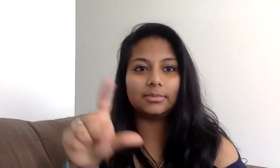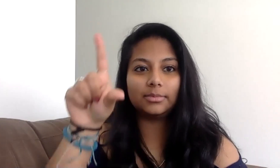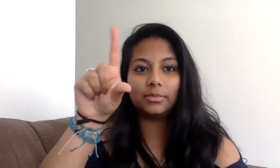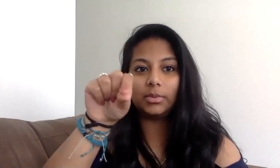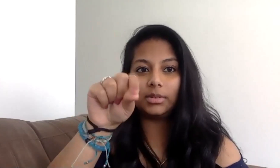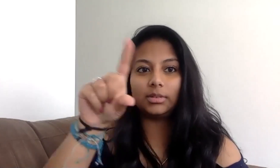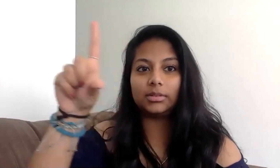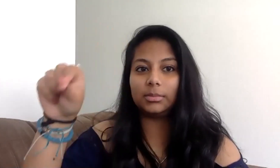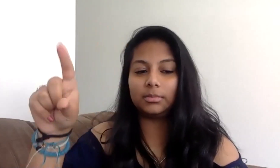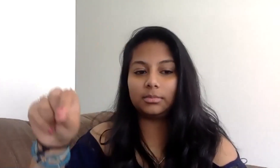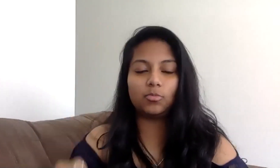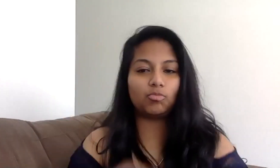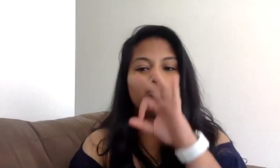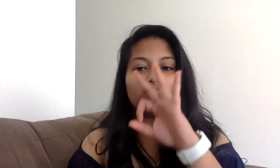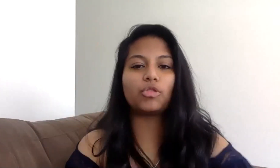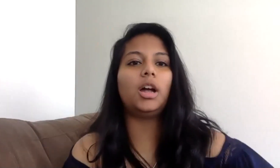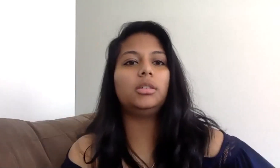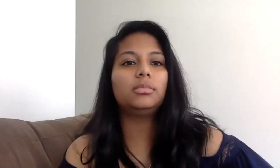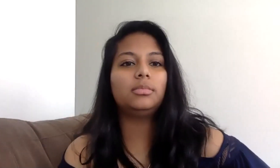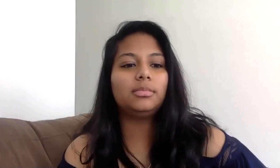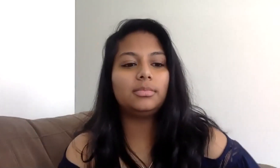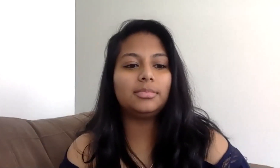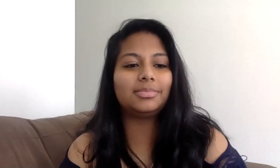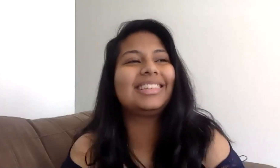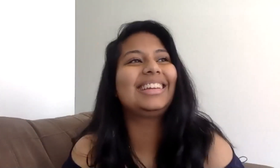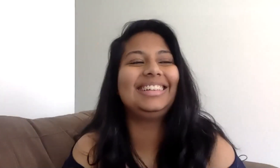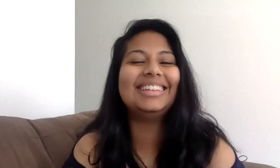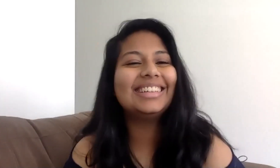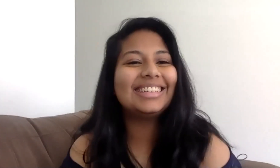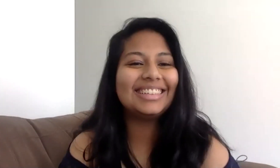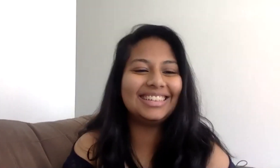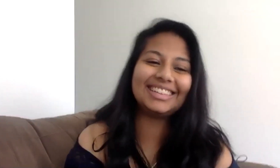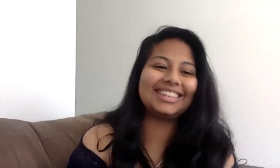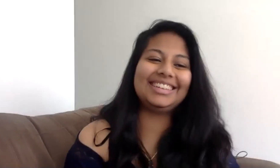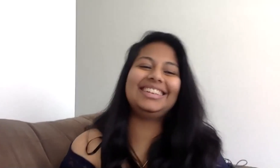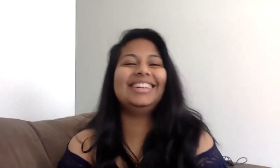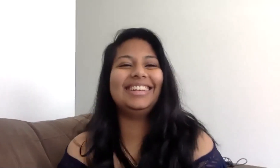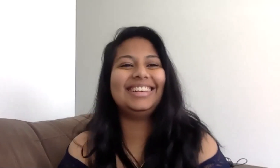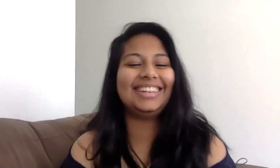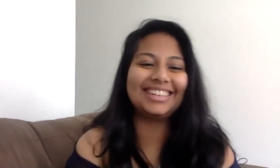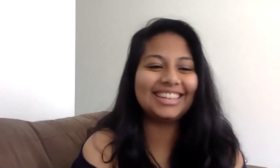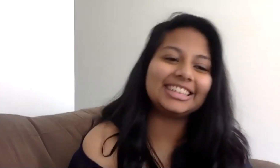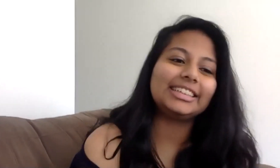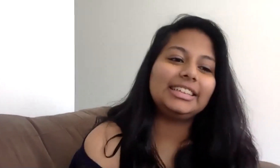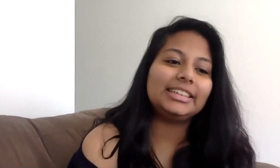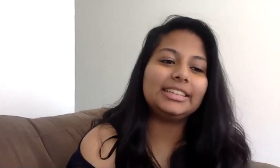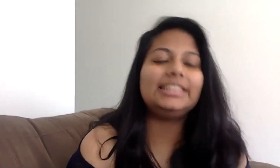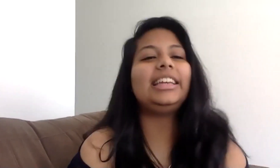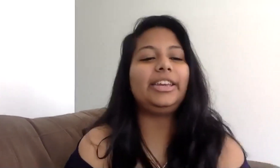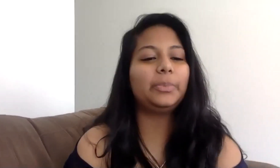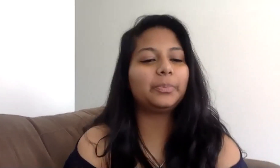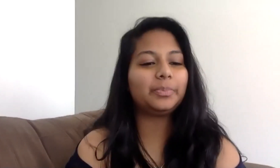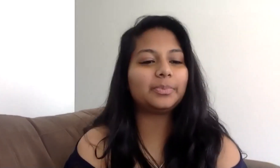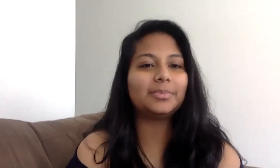it's 20, 20. Yep. It's the easiest year to sign. It honestly is. It's the easiest one to sign. Okay. Are